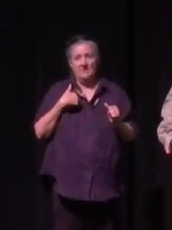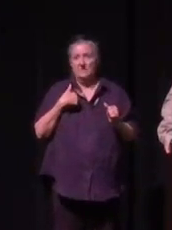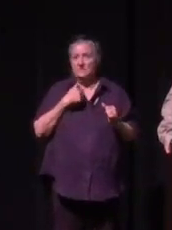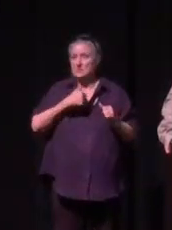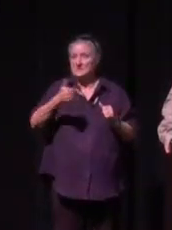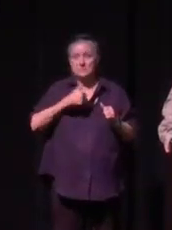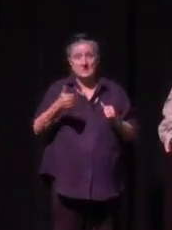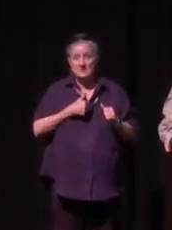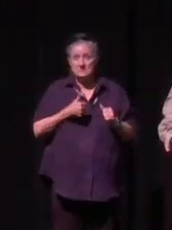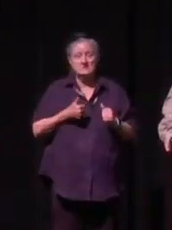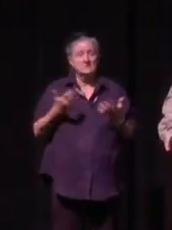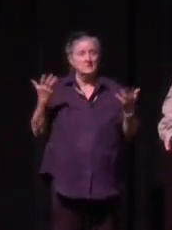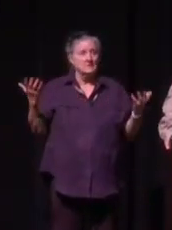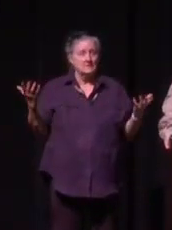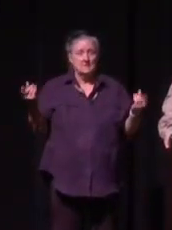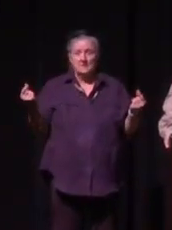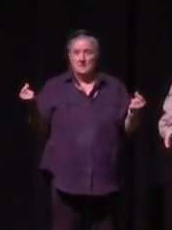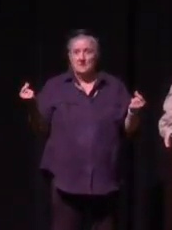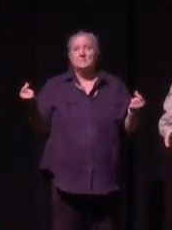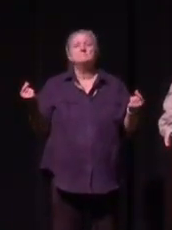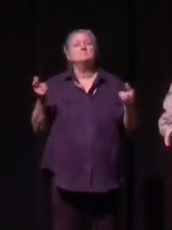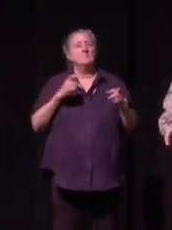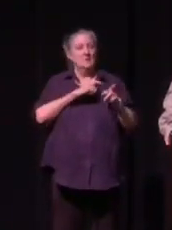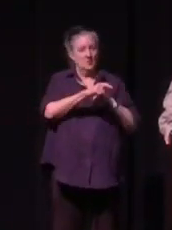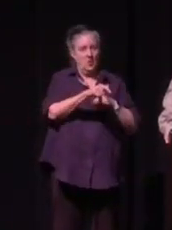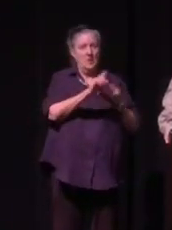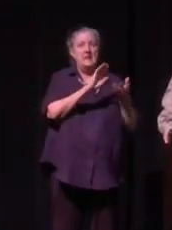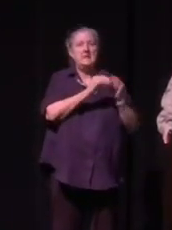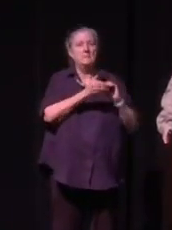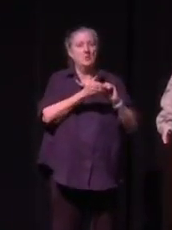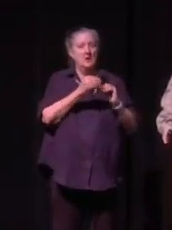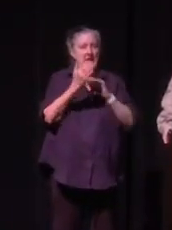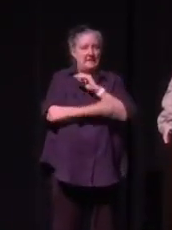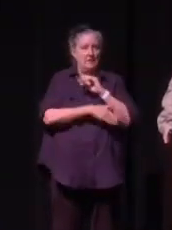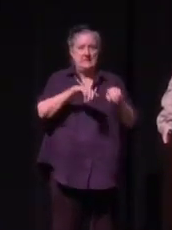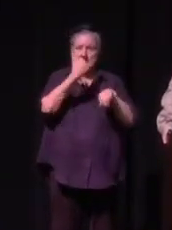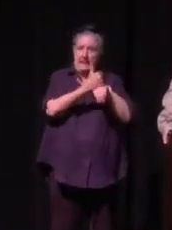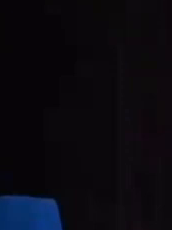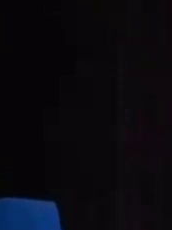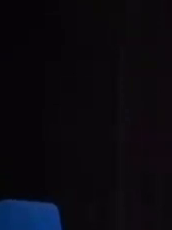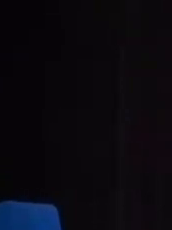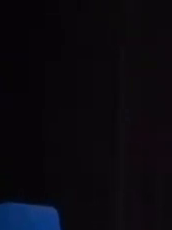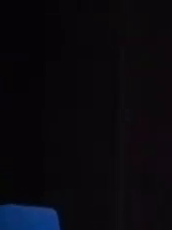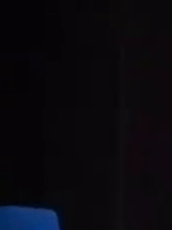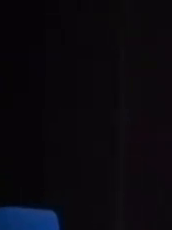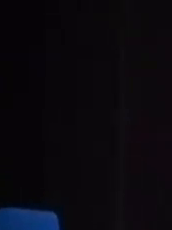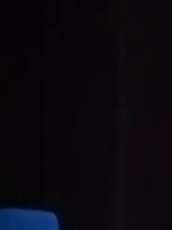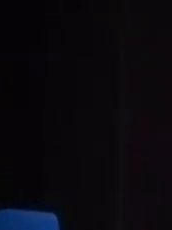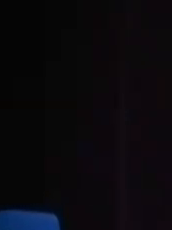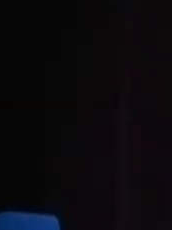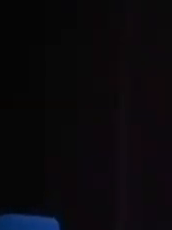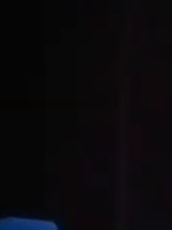any transportation, you can call a number that the county has set up. That number is